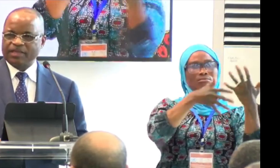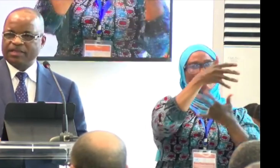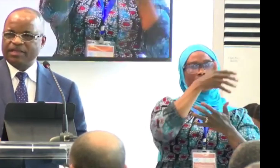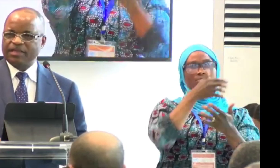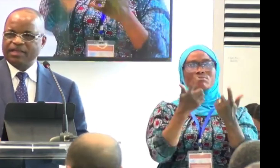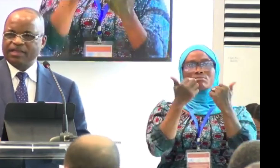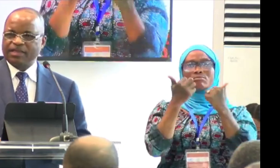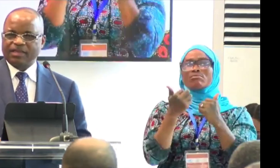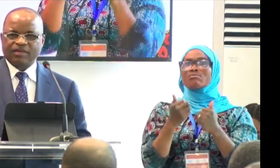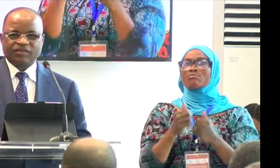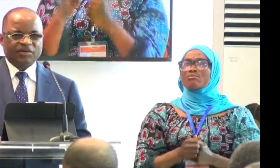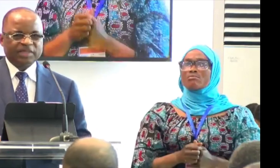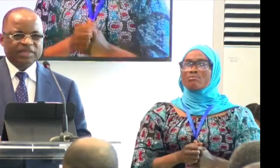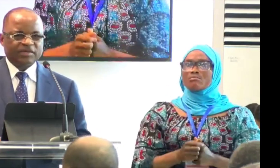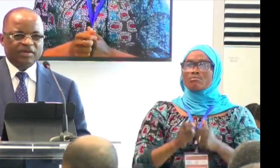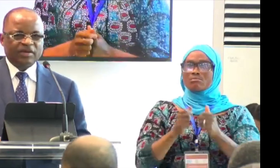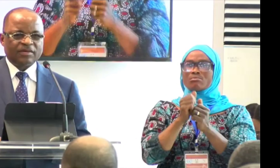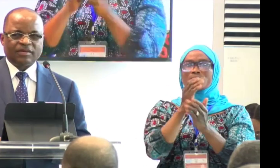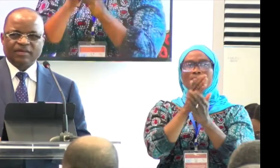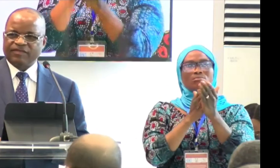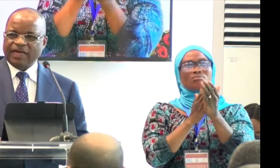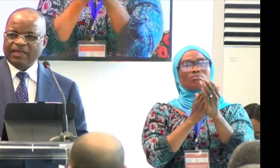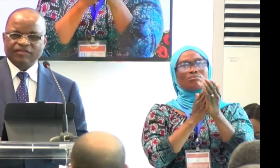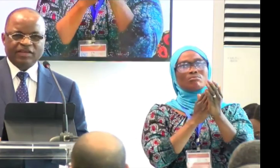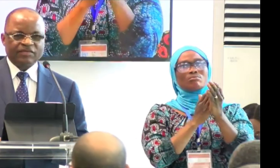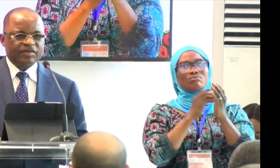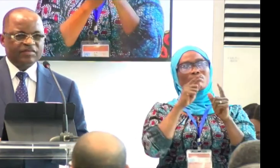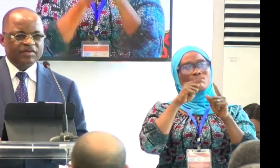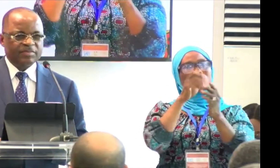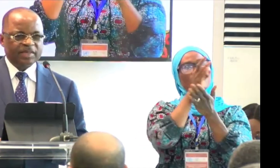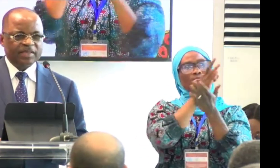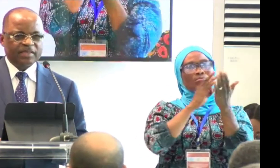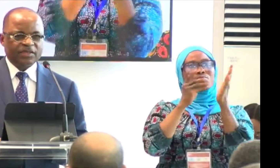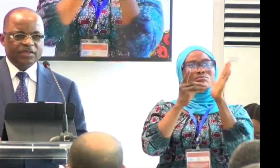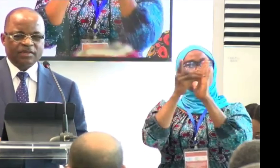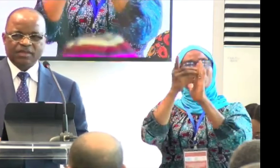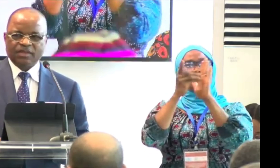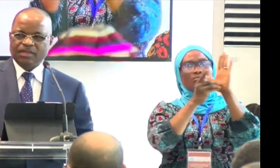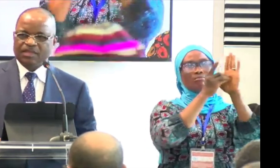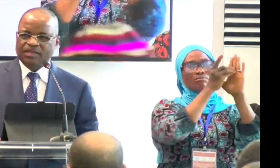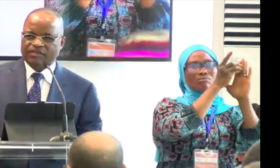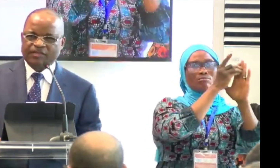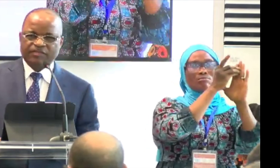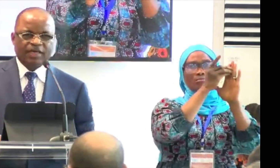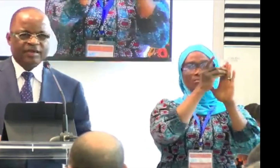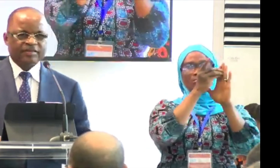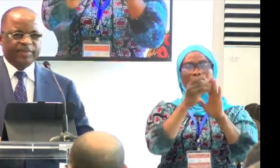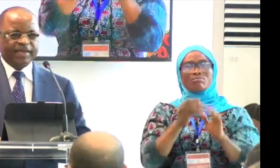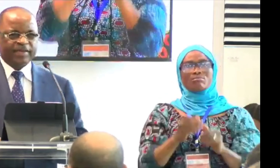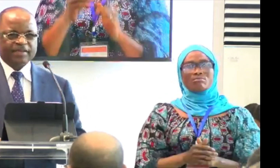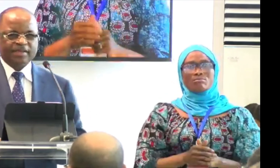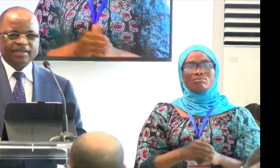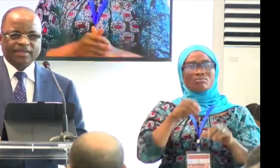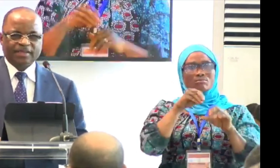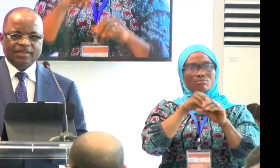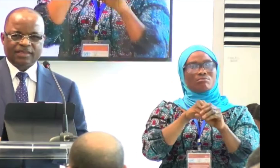upcoming summit on financing for development, Sevilla,